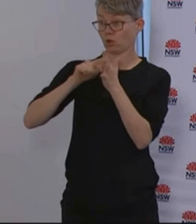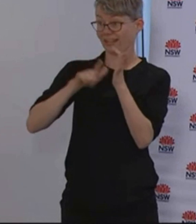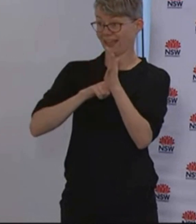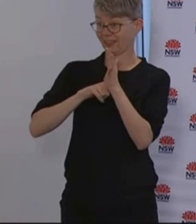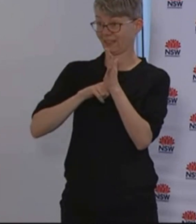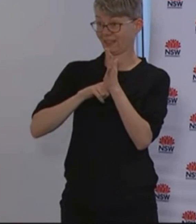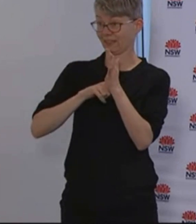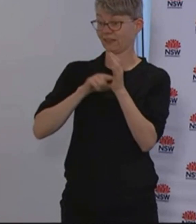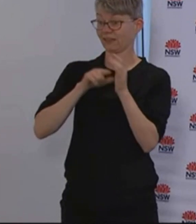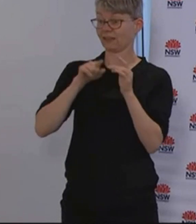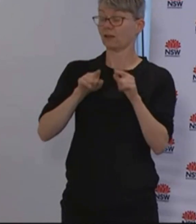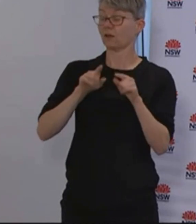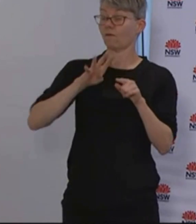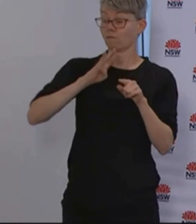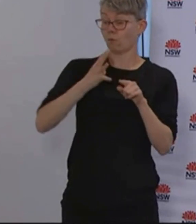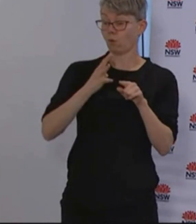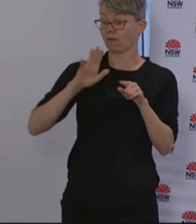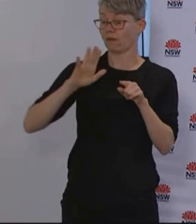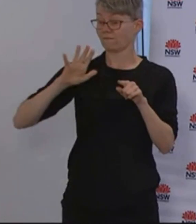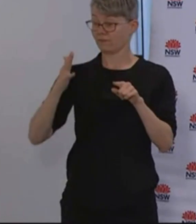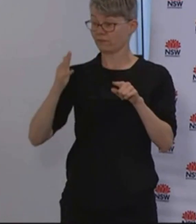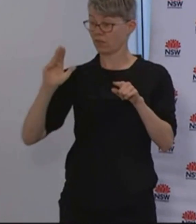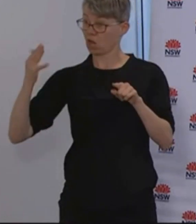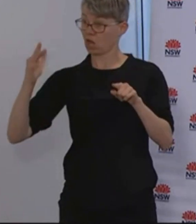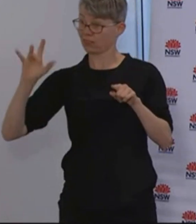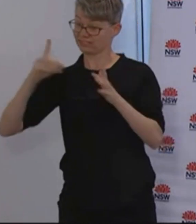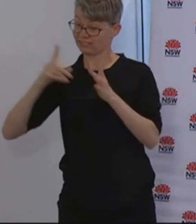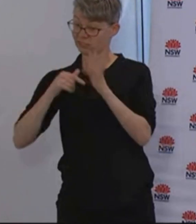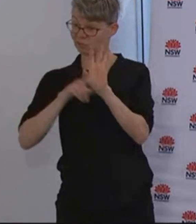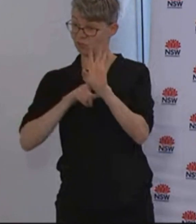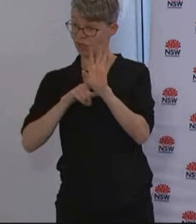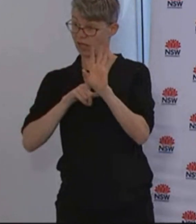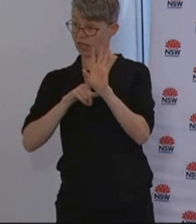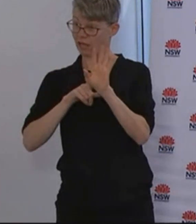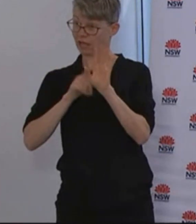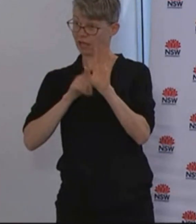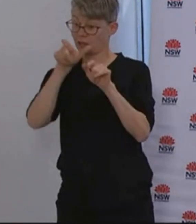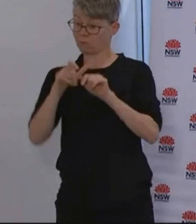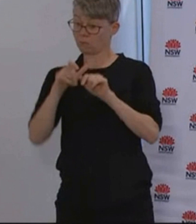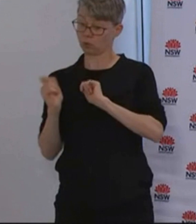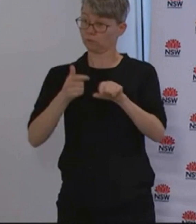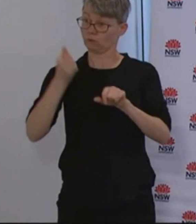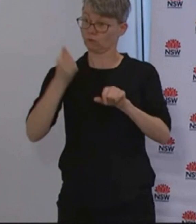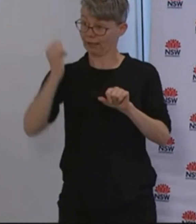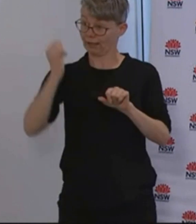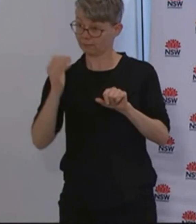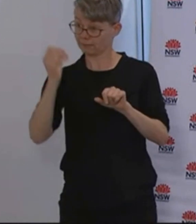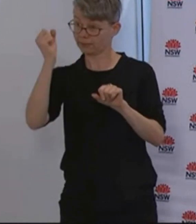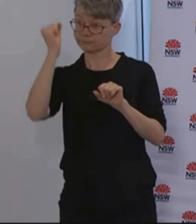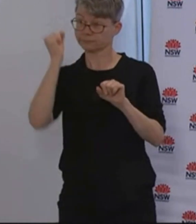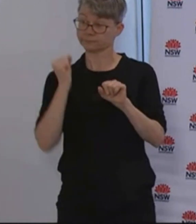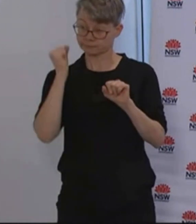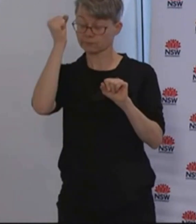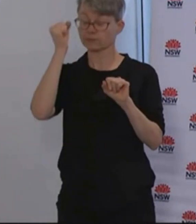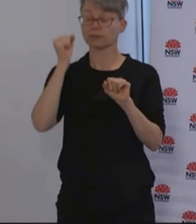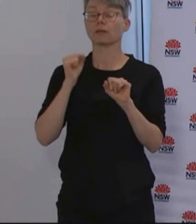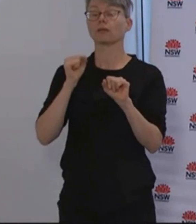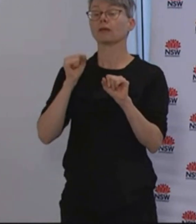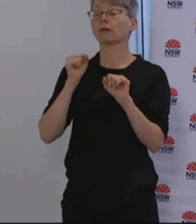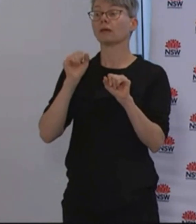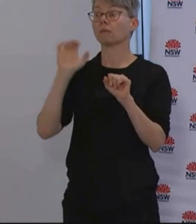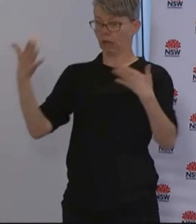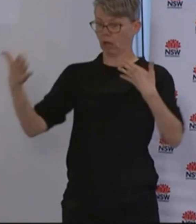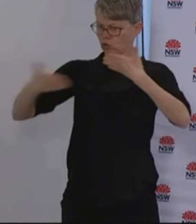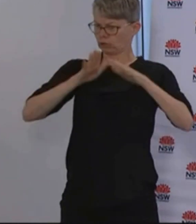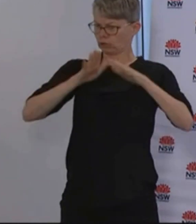4th, 5th, 9th and 10th of July. The hotel has been closed for cleaning, but New South Wales Health is